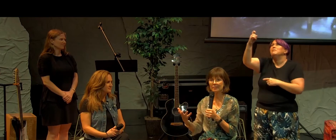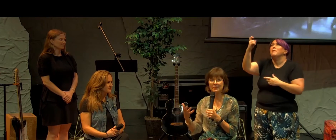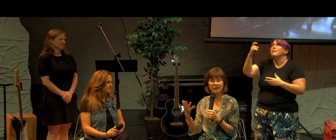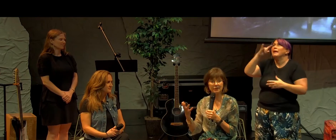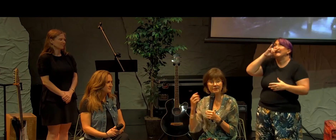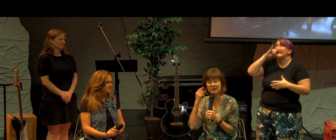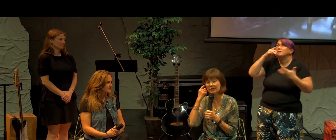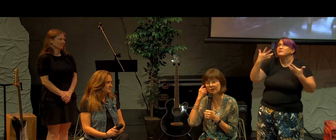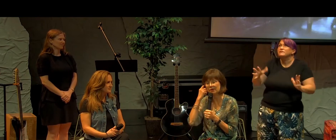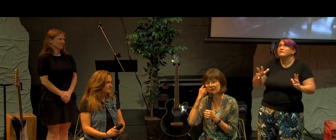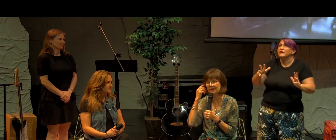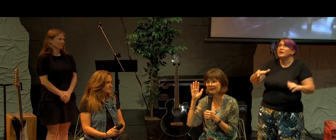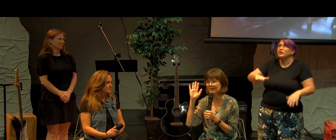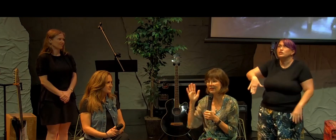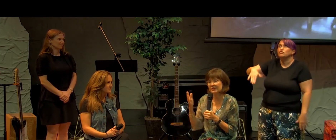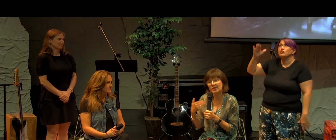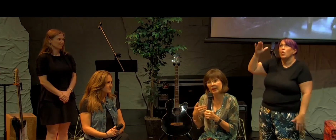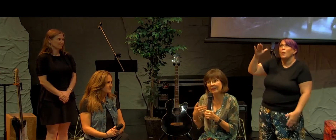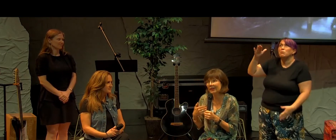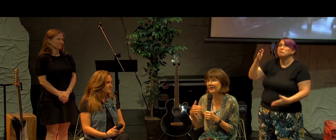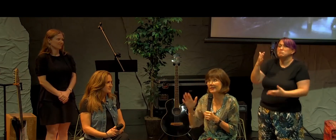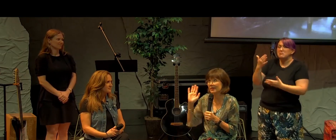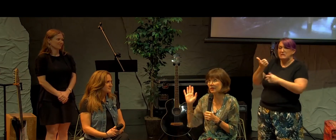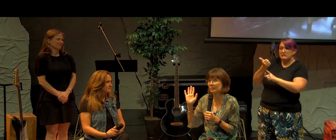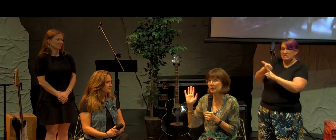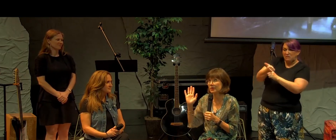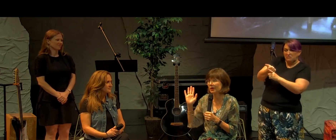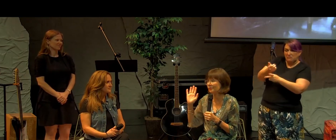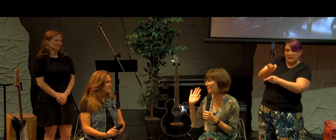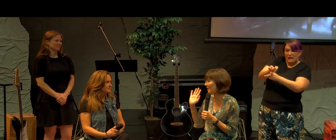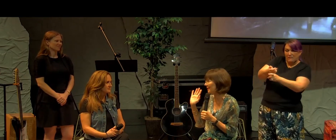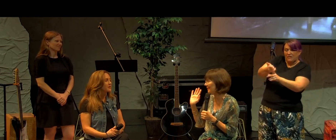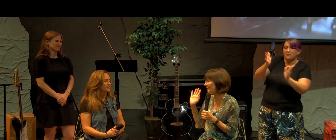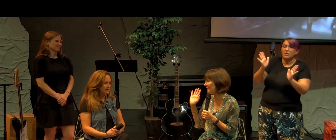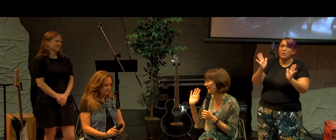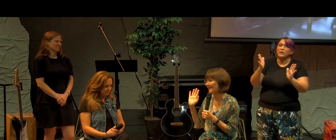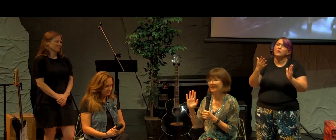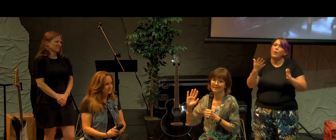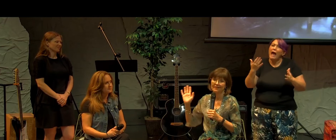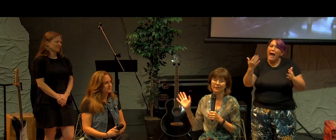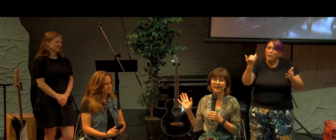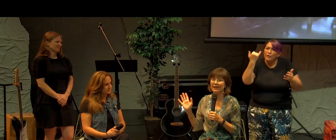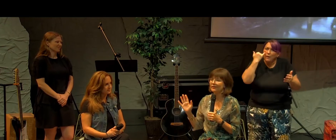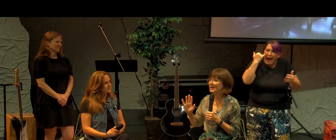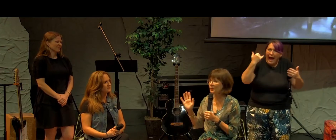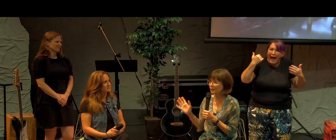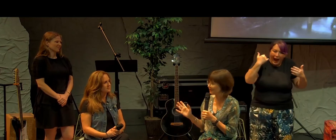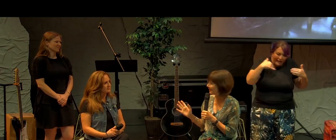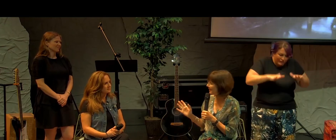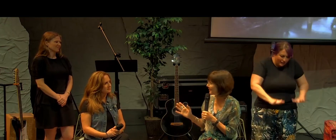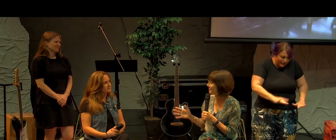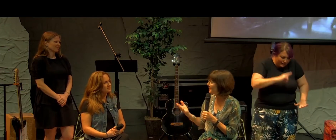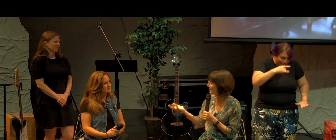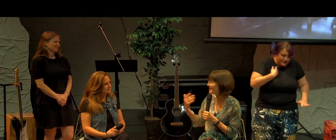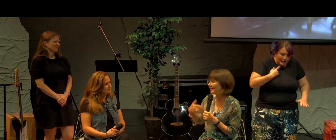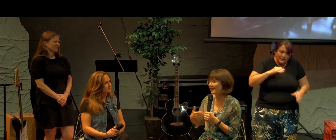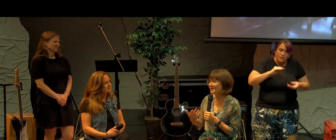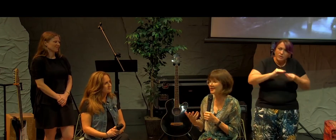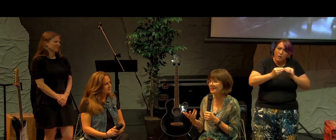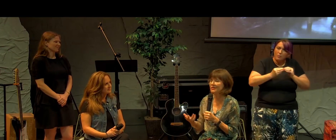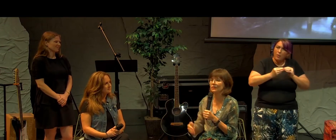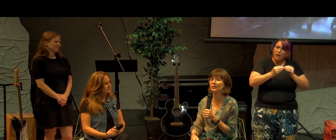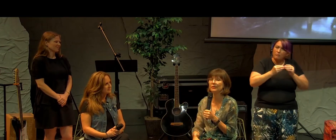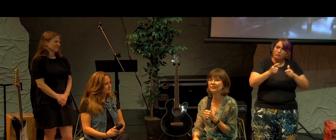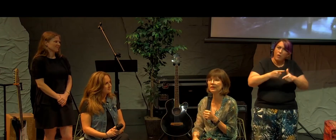become self-sufficient, we always feel like that's, if, since we have kids, that's our number one job from God, right? If we didn't have kids, we wouldn't feel that way. But since God gave